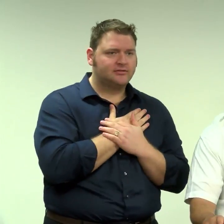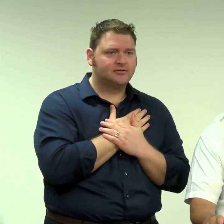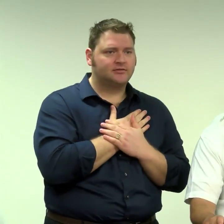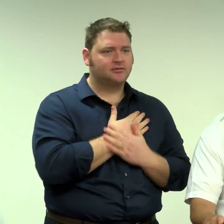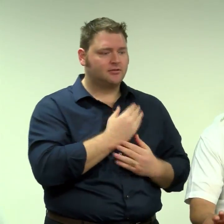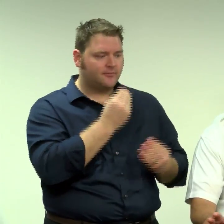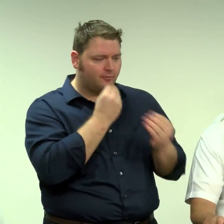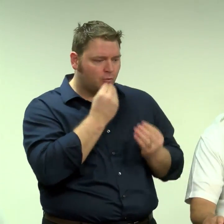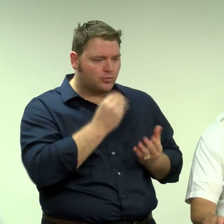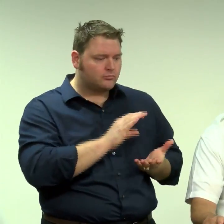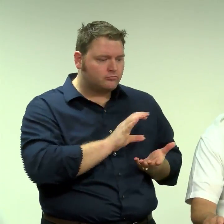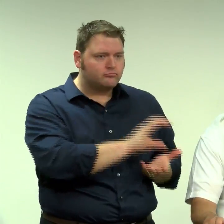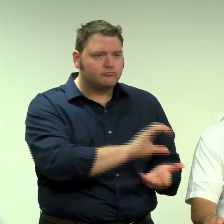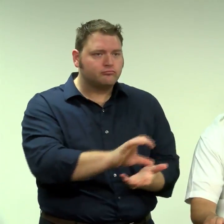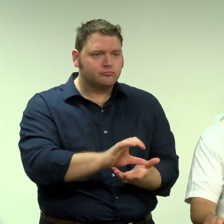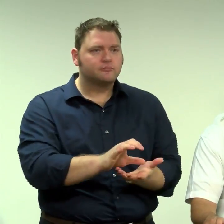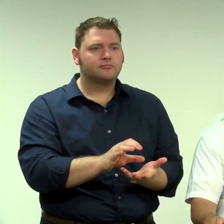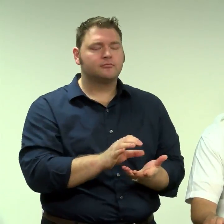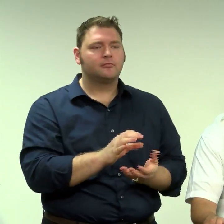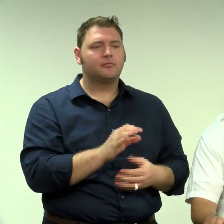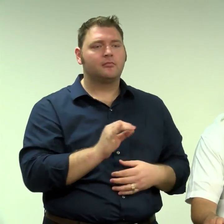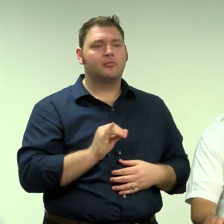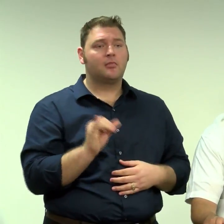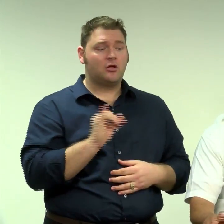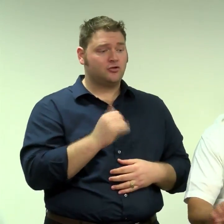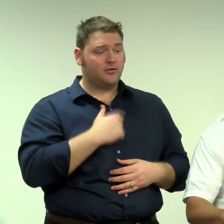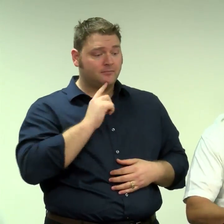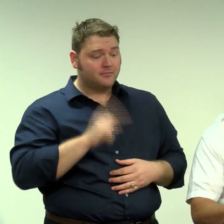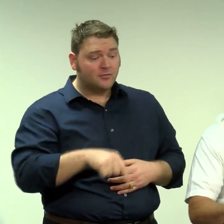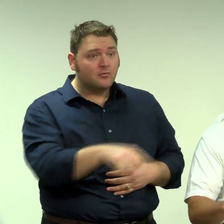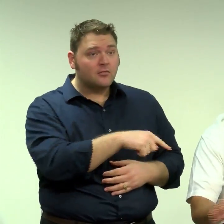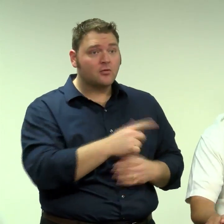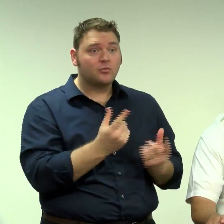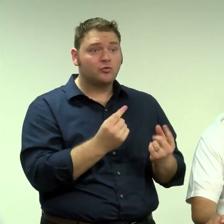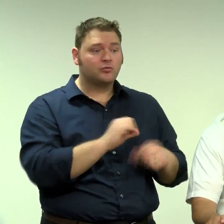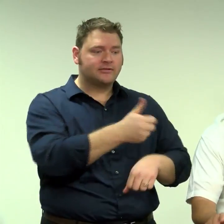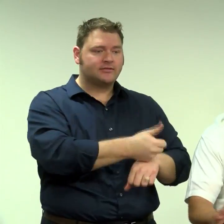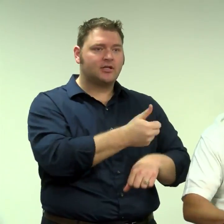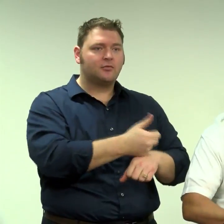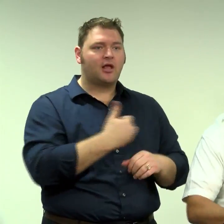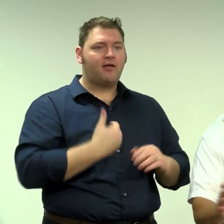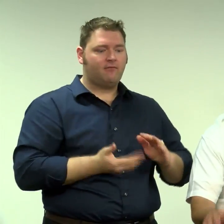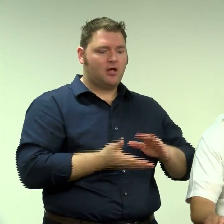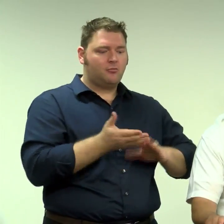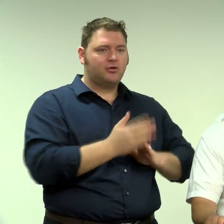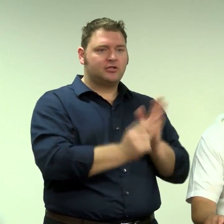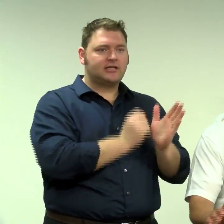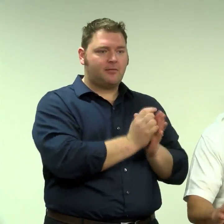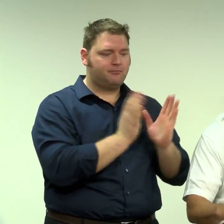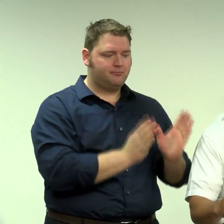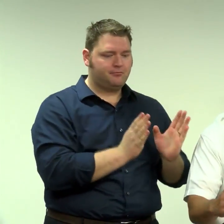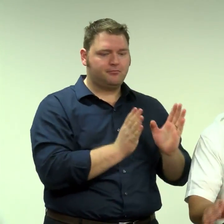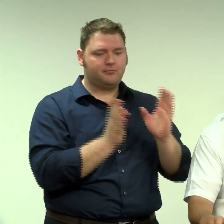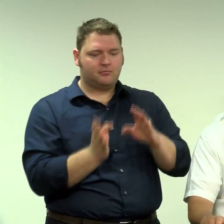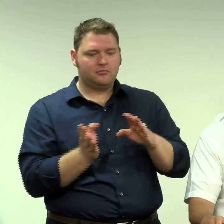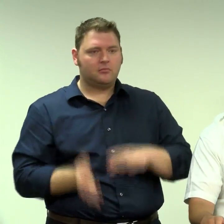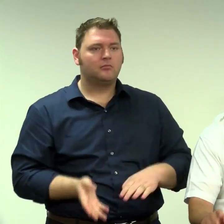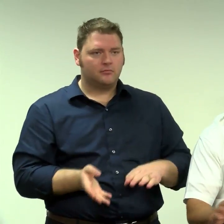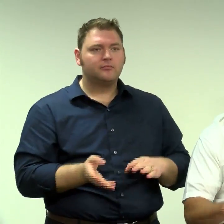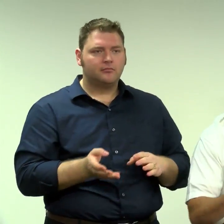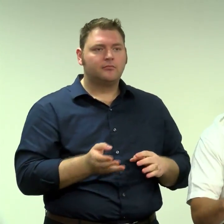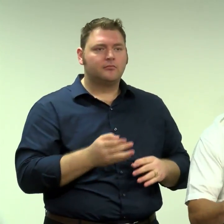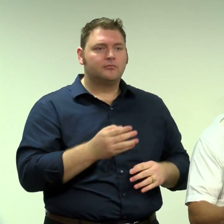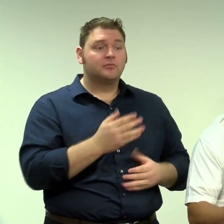nourishment. And what I've directed the staff to do is to go ahead and establish operational periods. And there'll be some periods where we